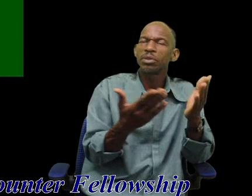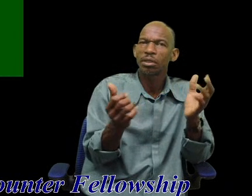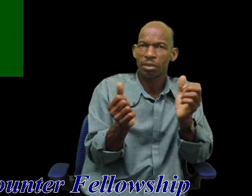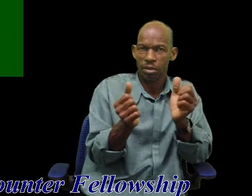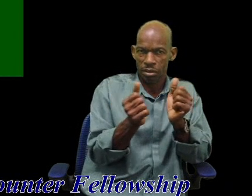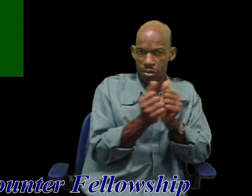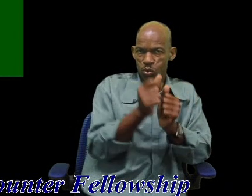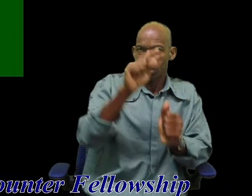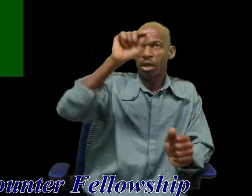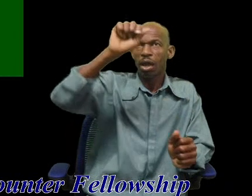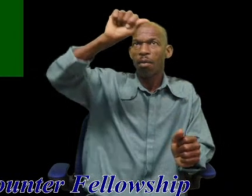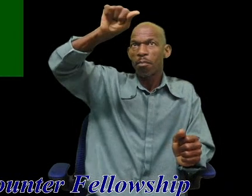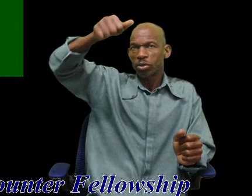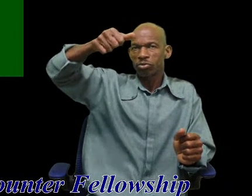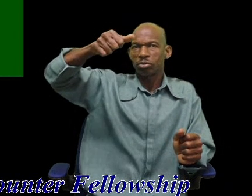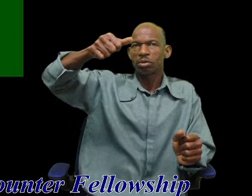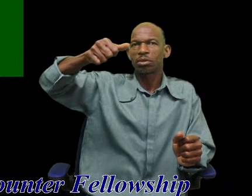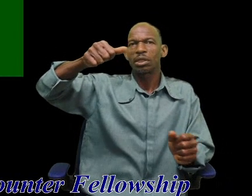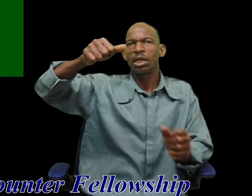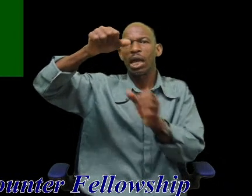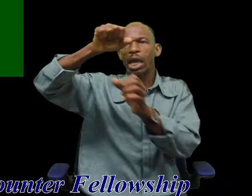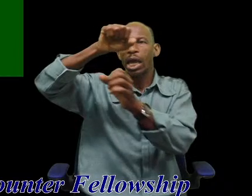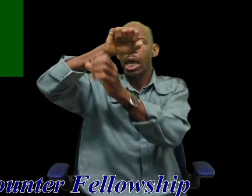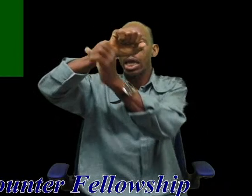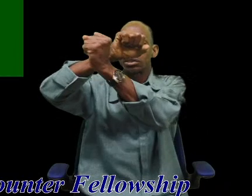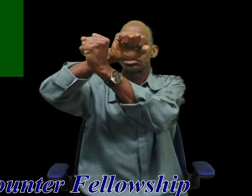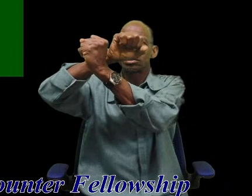add is an S.